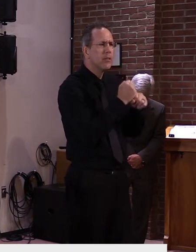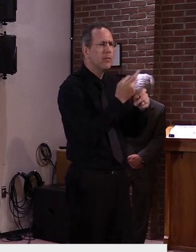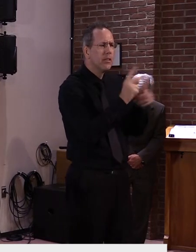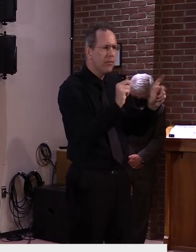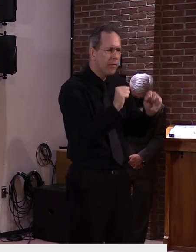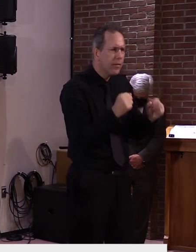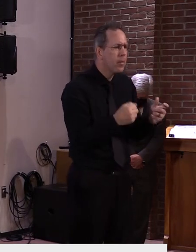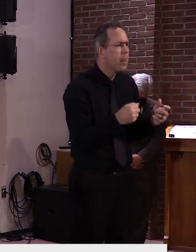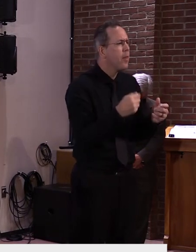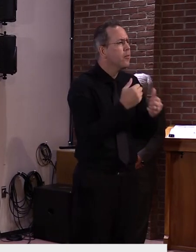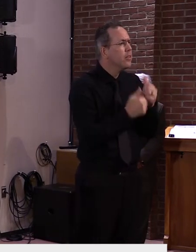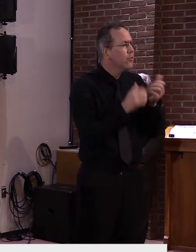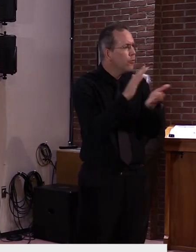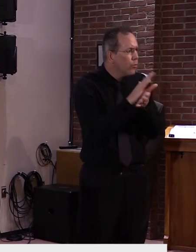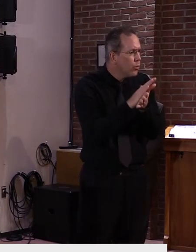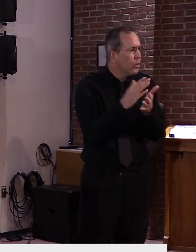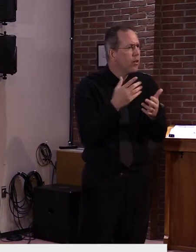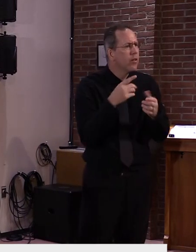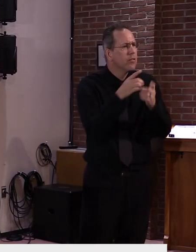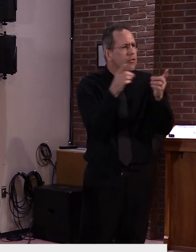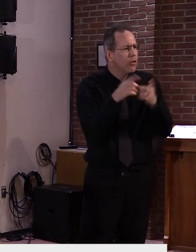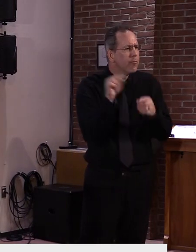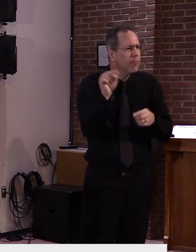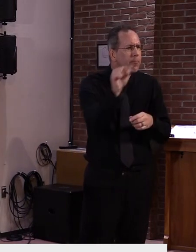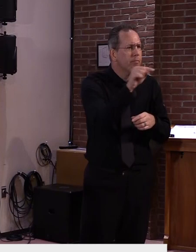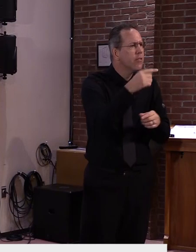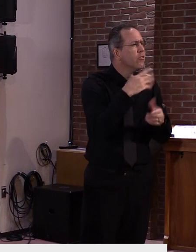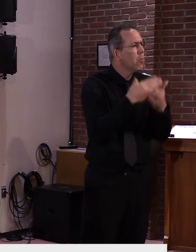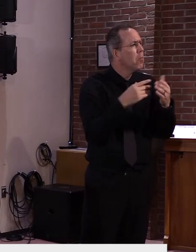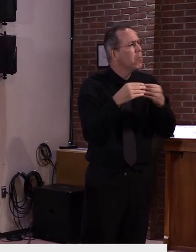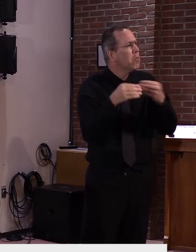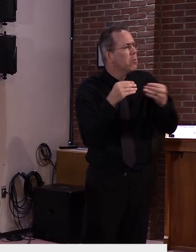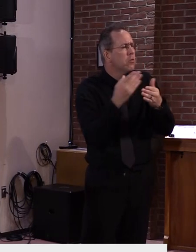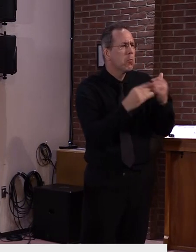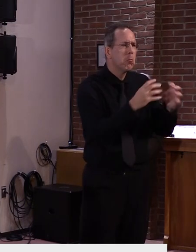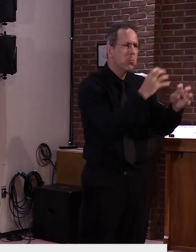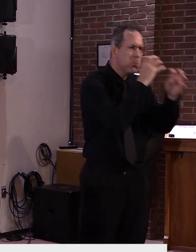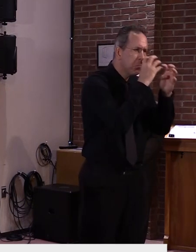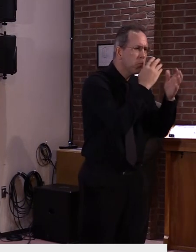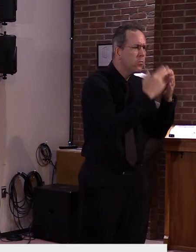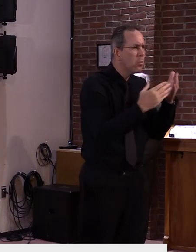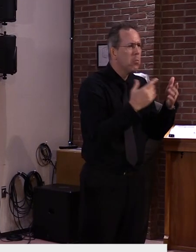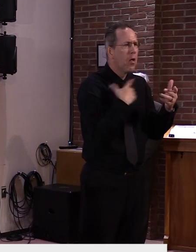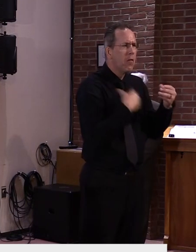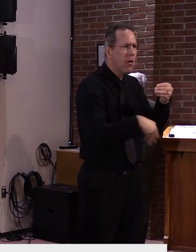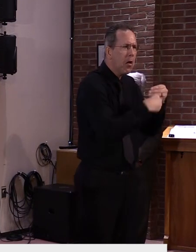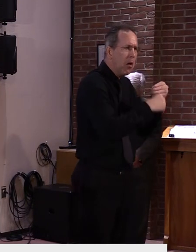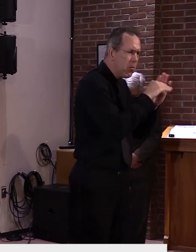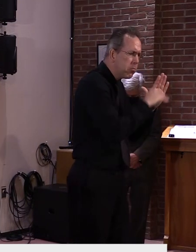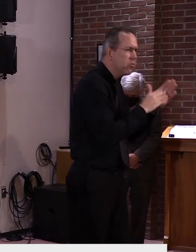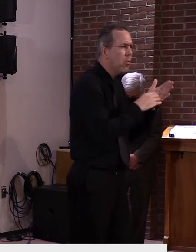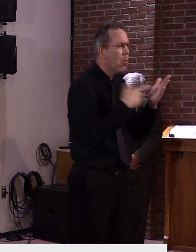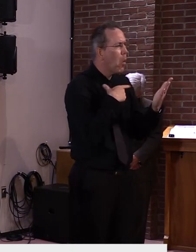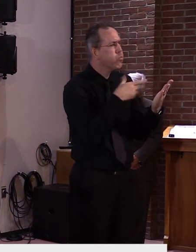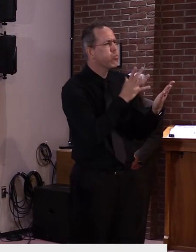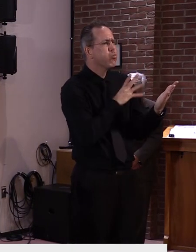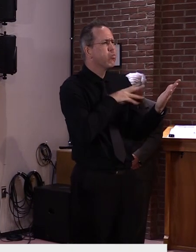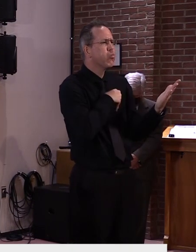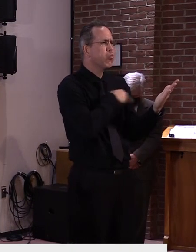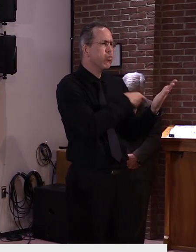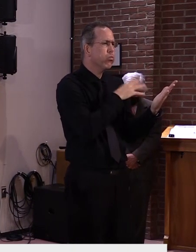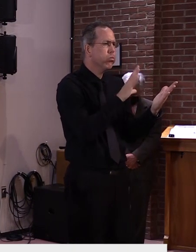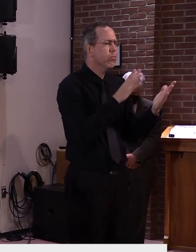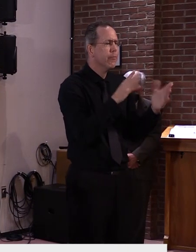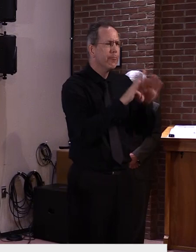tools to address the myriad of practical implementation issues that will emerge as they begin to implement the guidance.